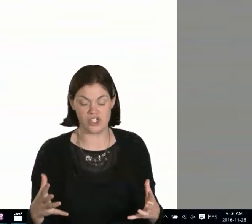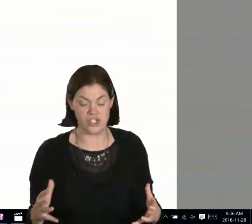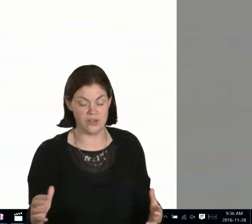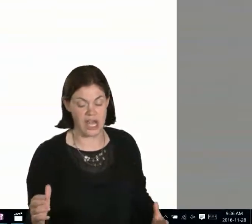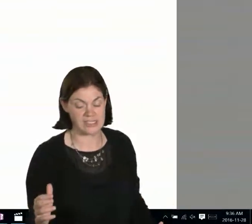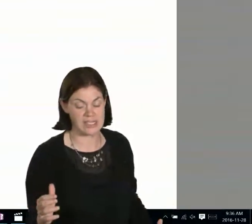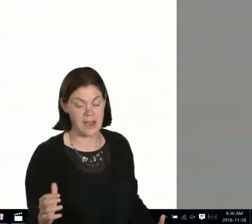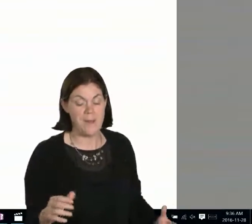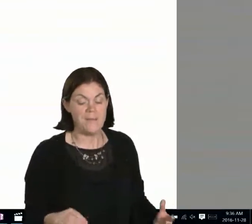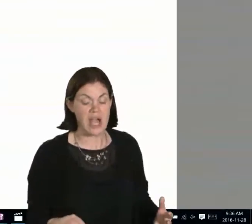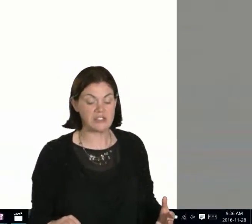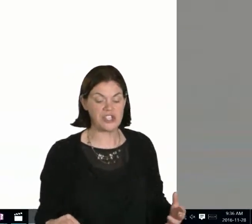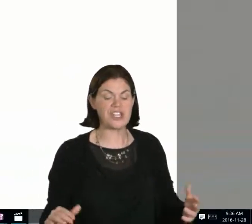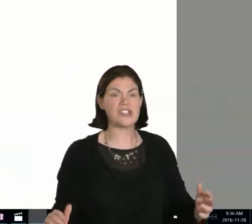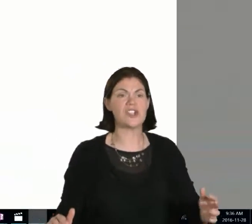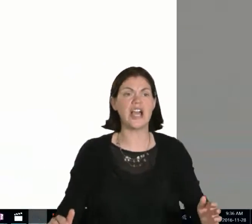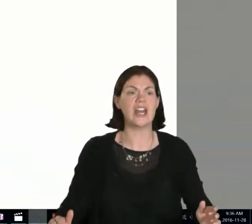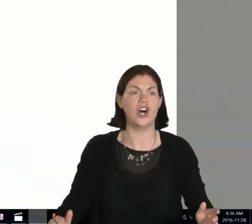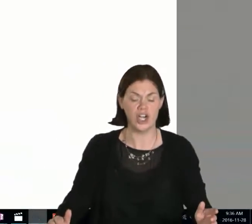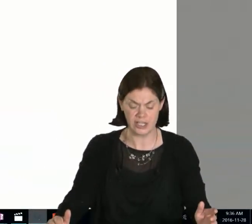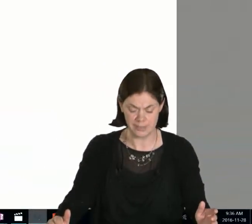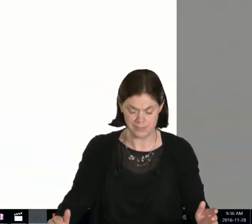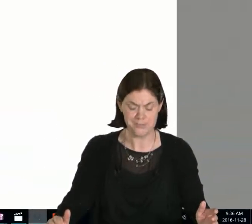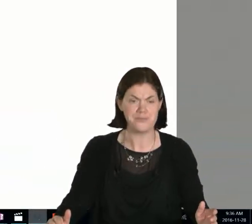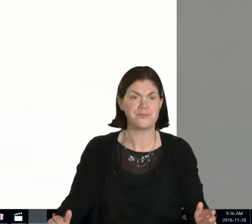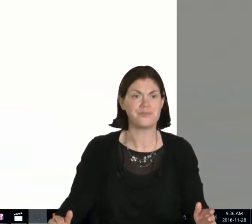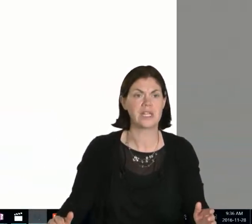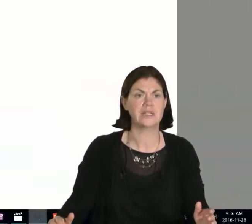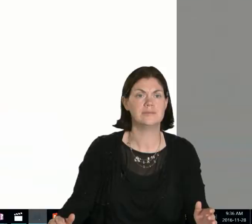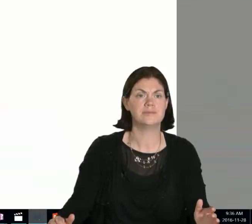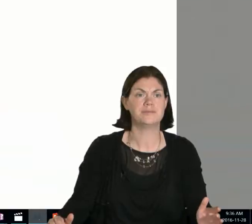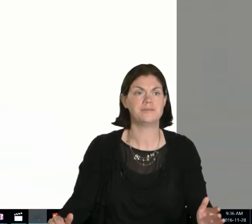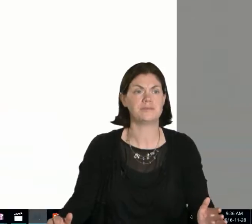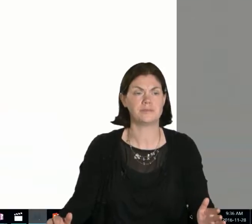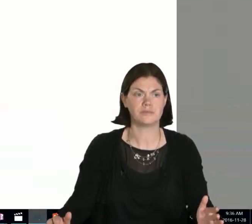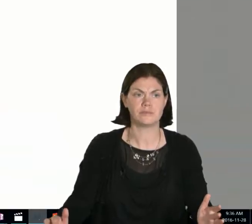across to you guys. Now, do you think the song had a hook?